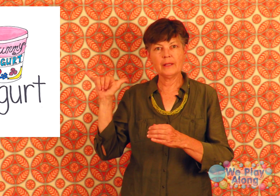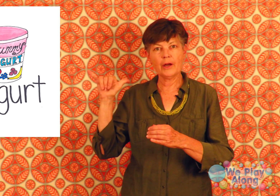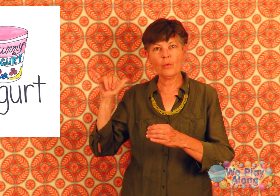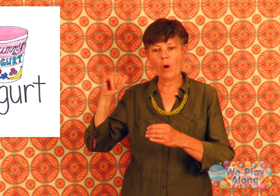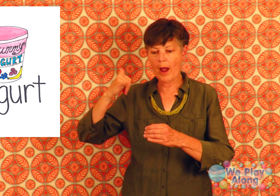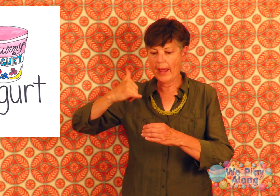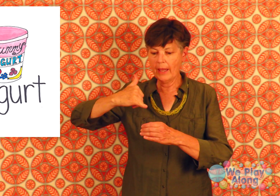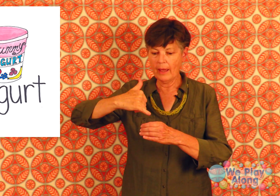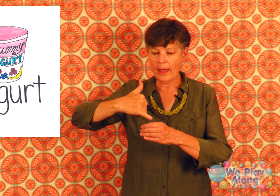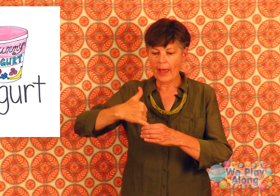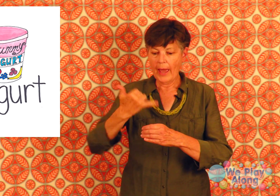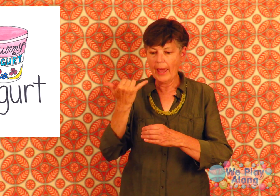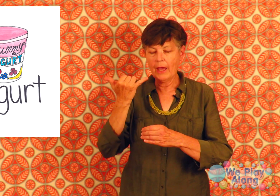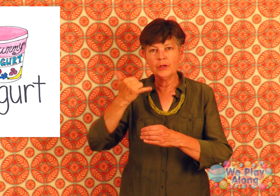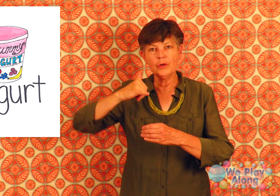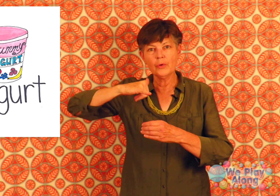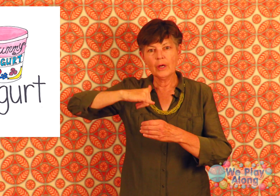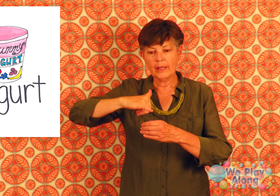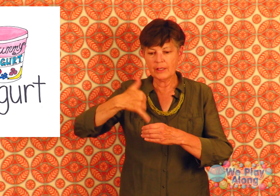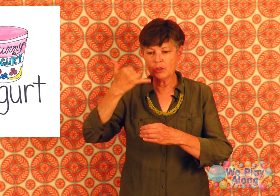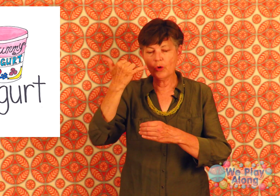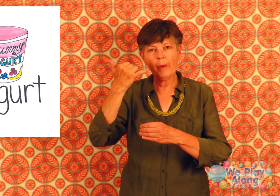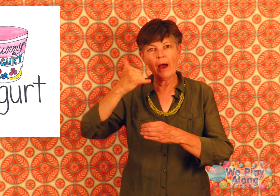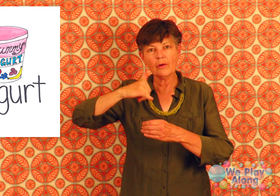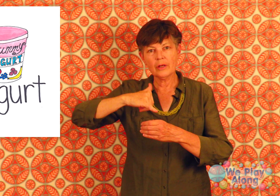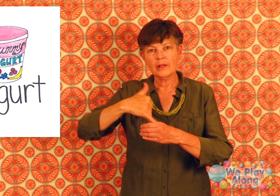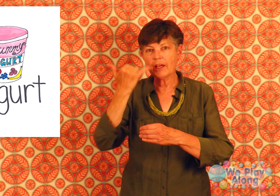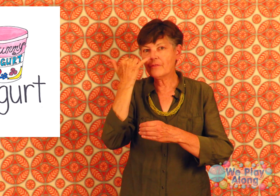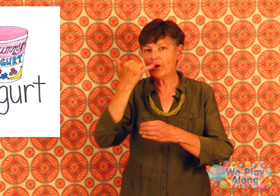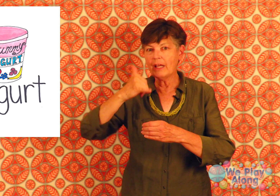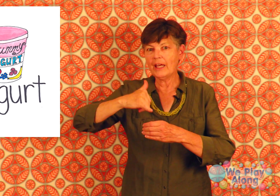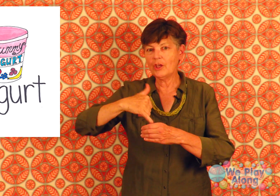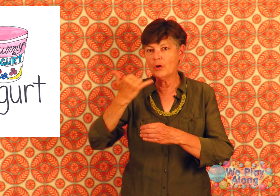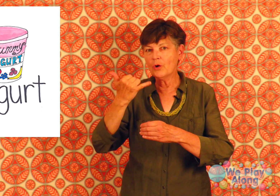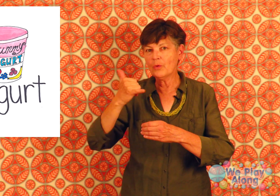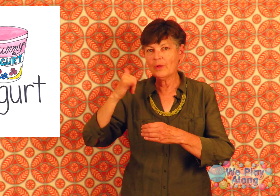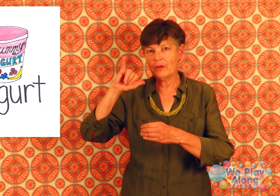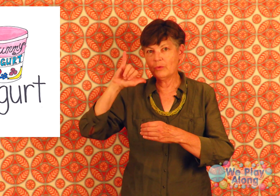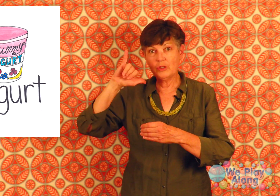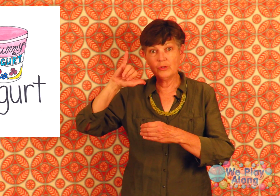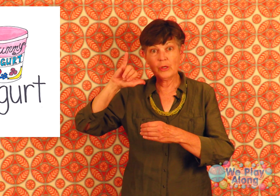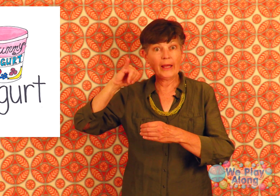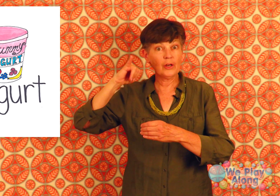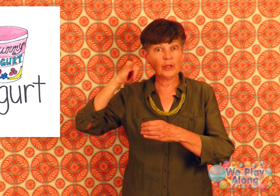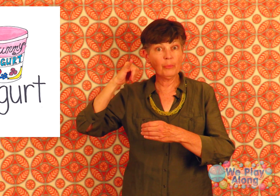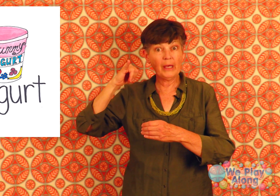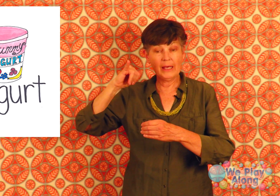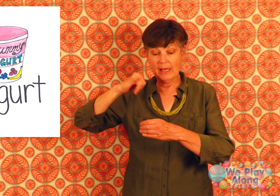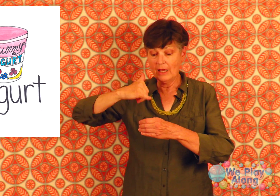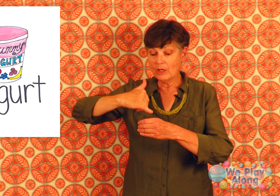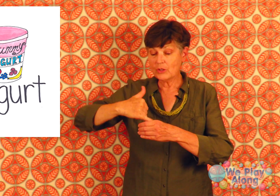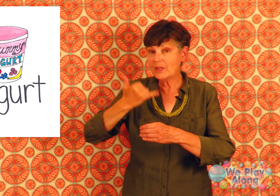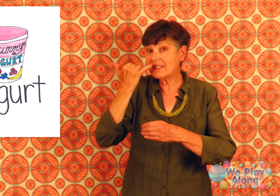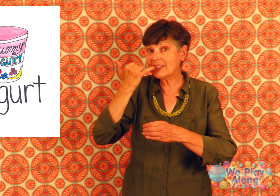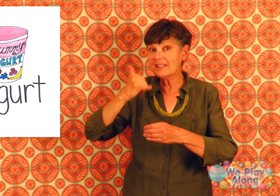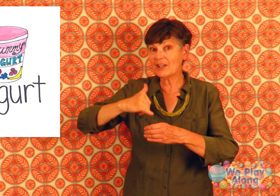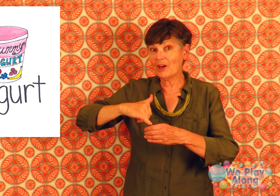letter Y, and you like scoop out, like if you're going to eat yogurt, you would use it like your little pinky. So this is the sign